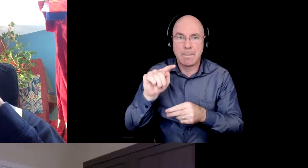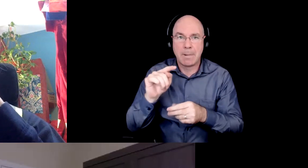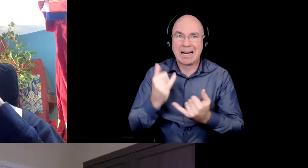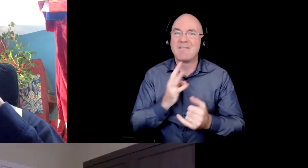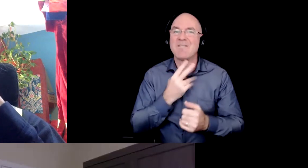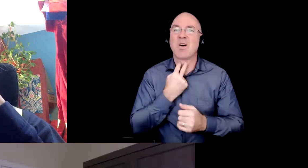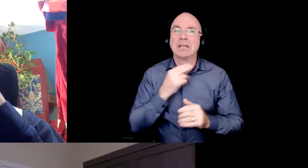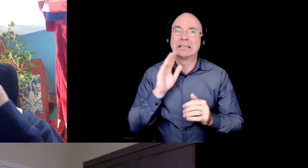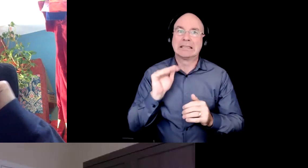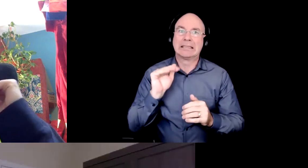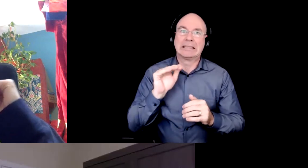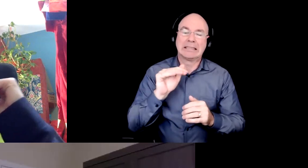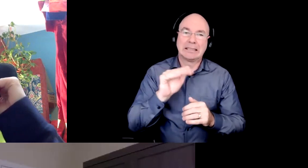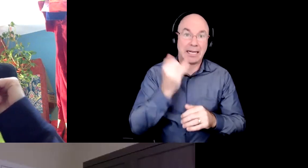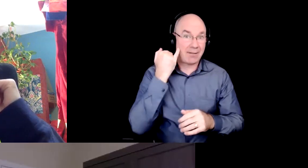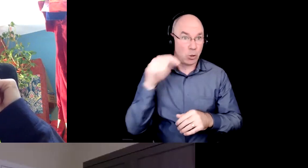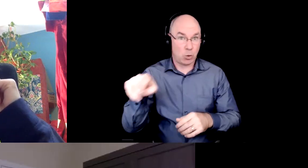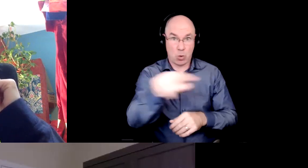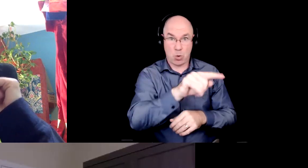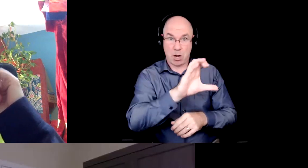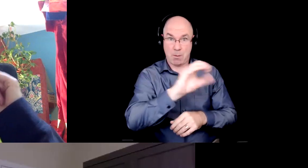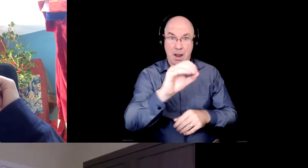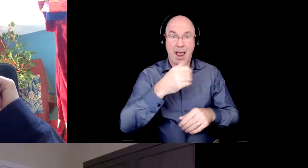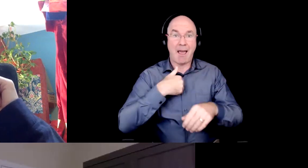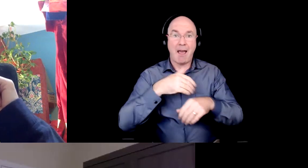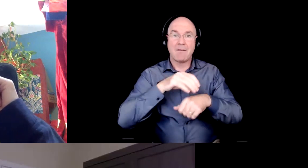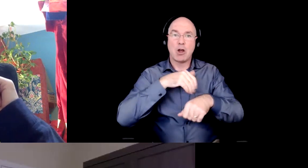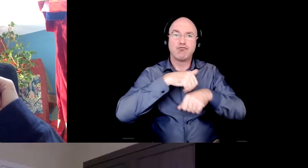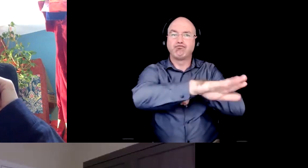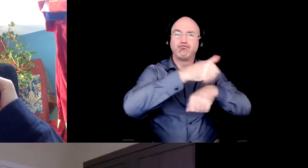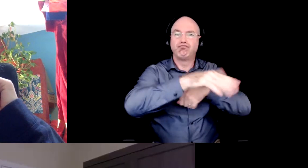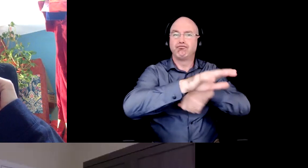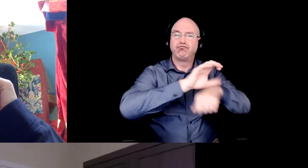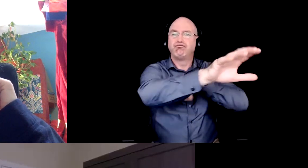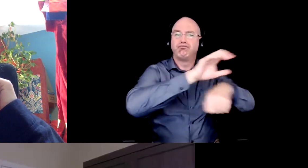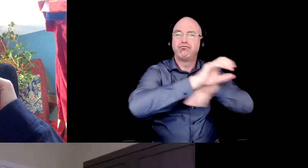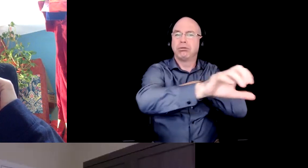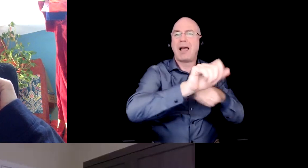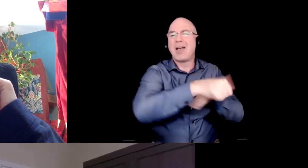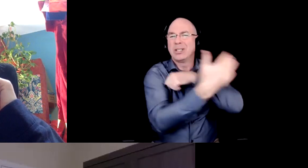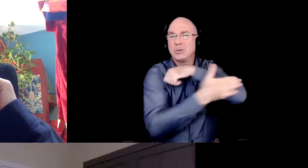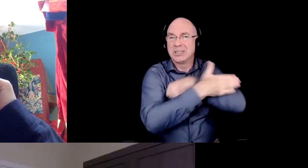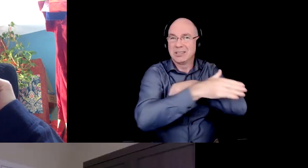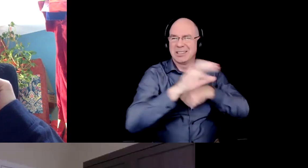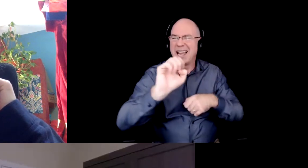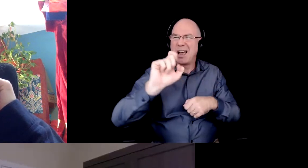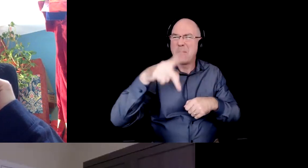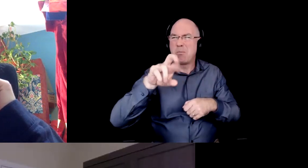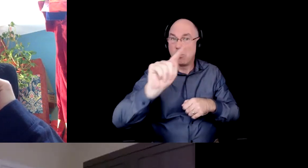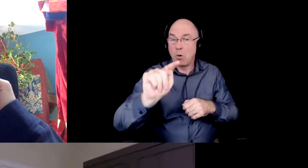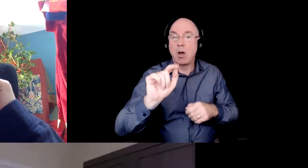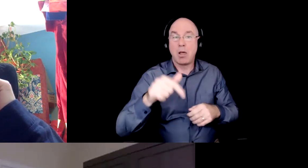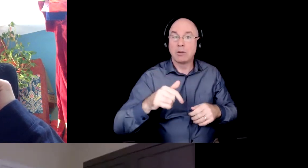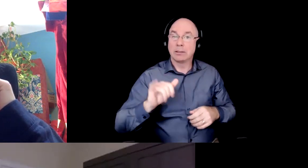you're a company that is exporting certain materials to other countries, we contribute to